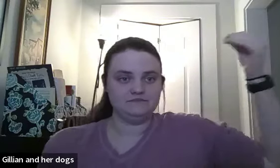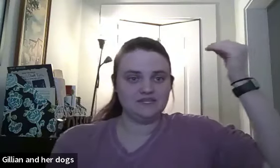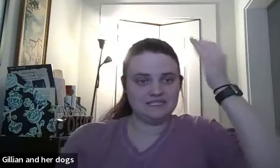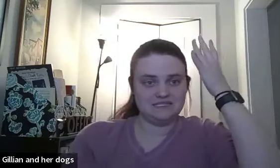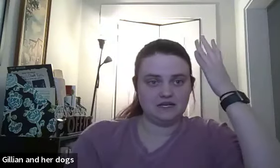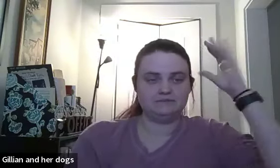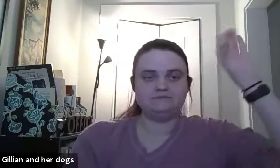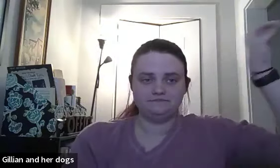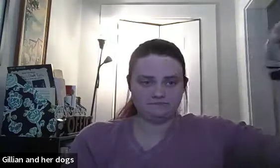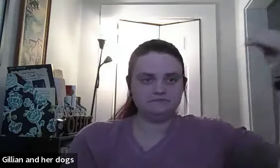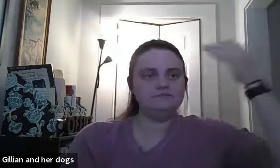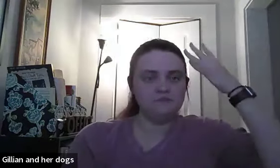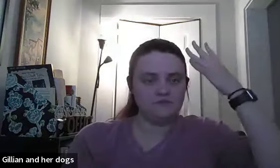sun, sun.